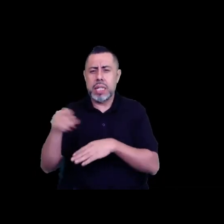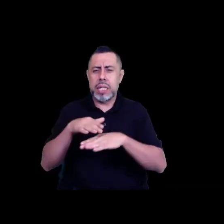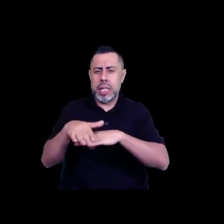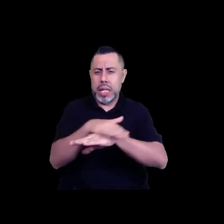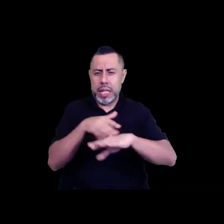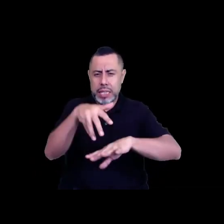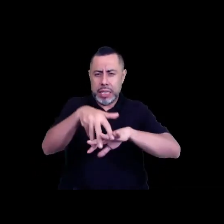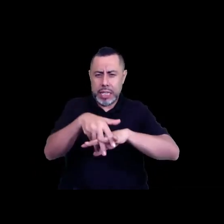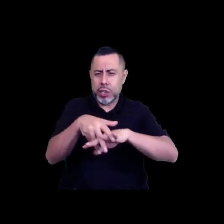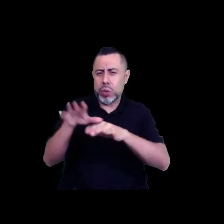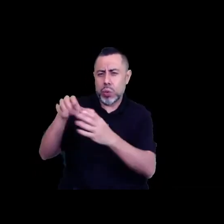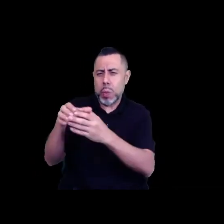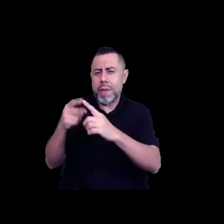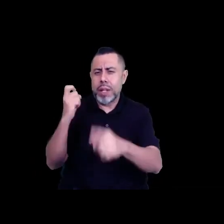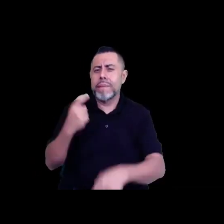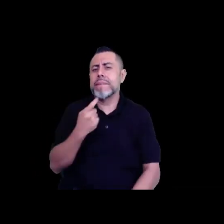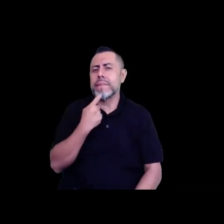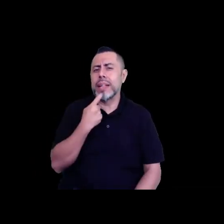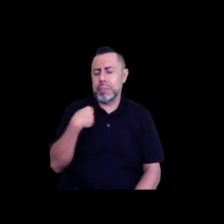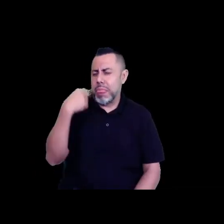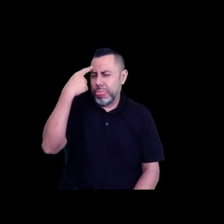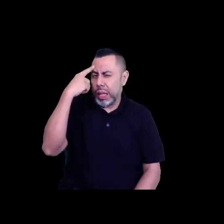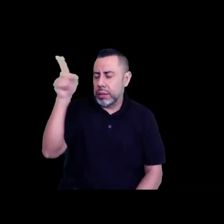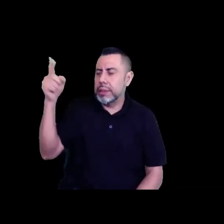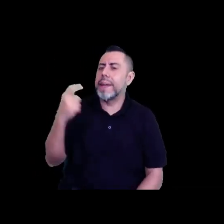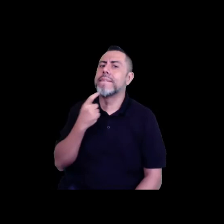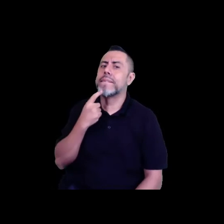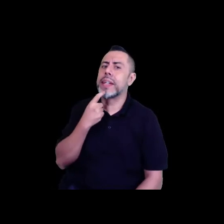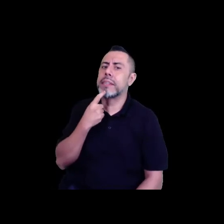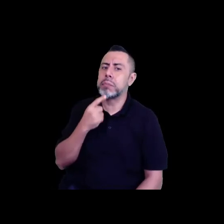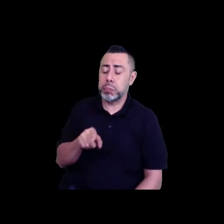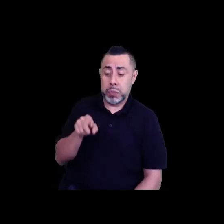Finland, stood up and sang a song.